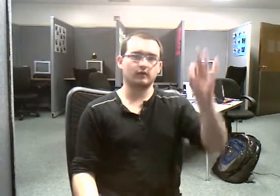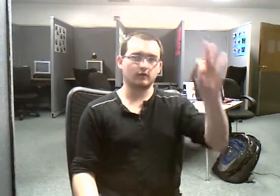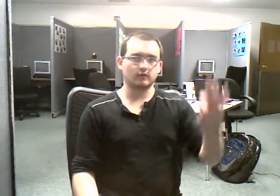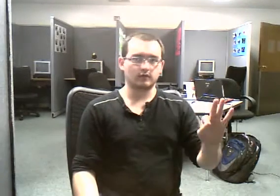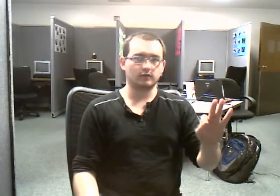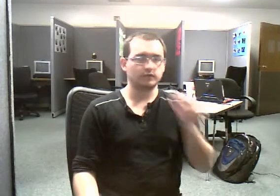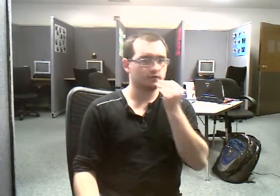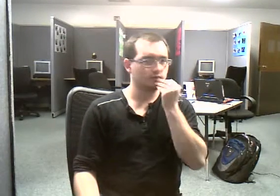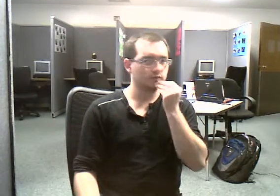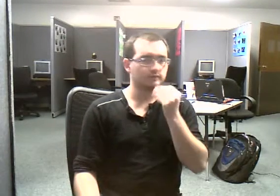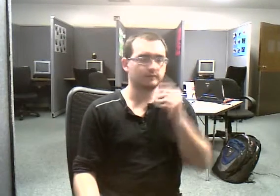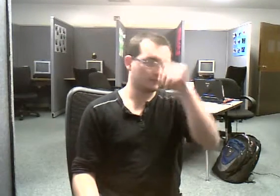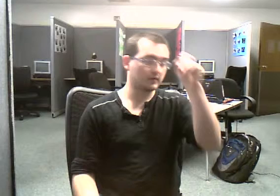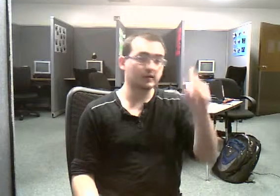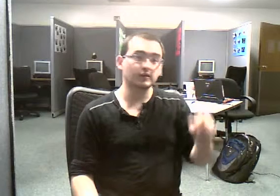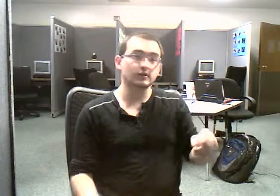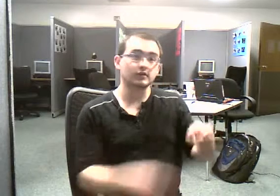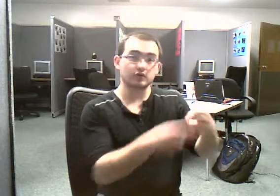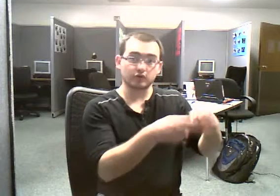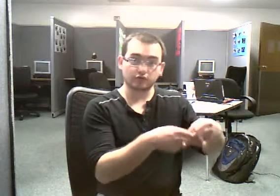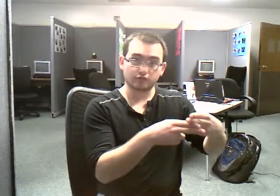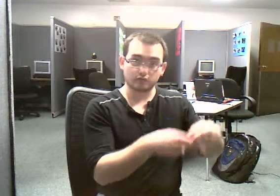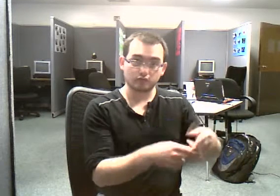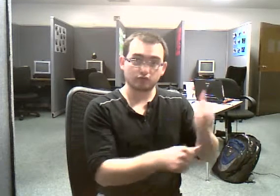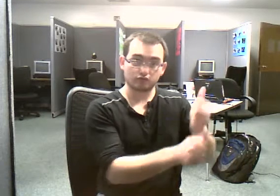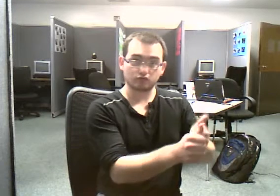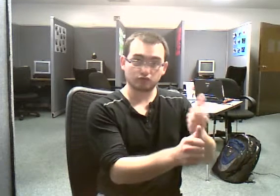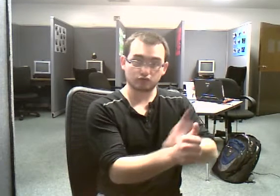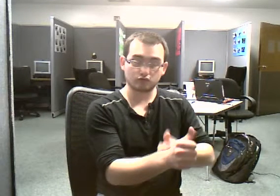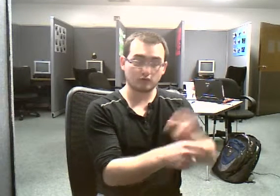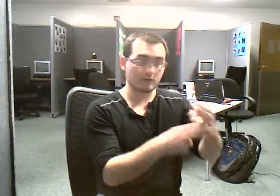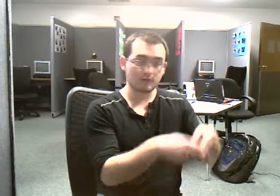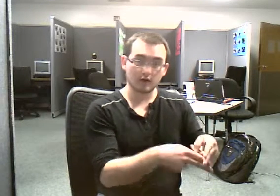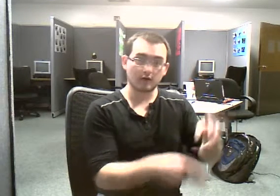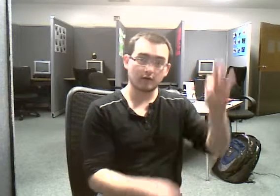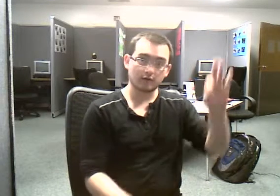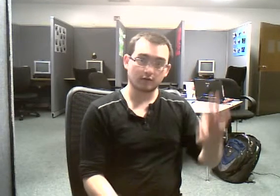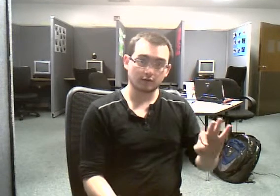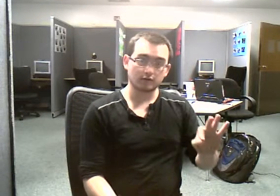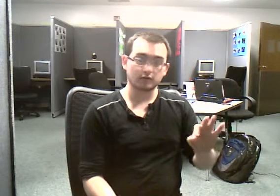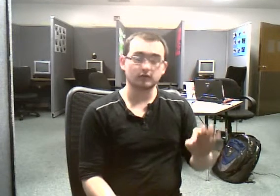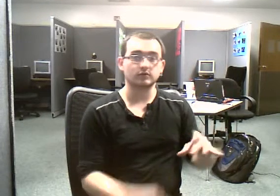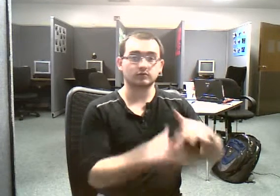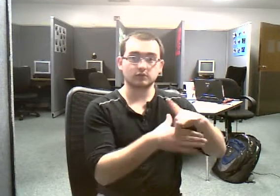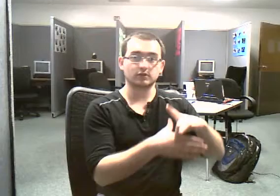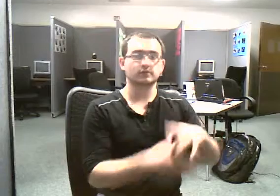costs $75 a pound. The art of fly fishing has to